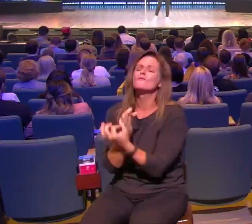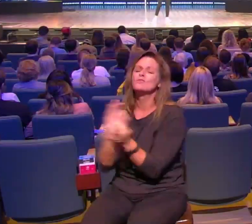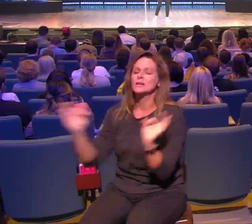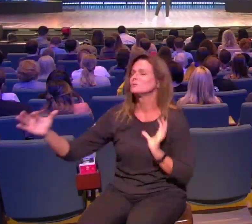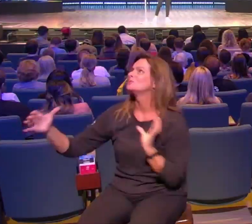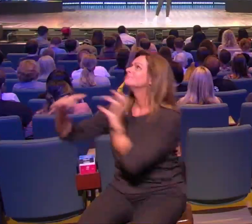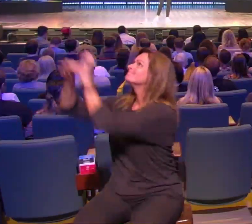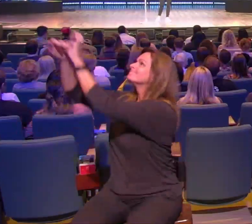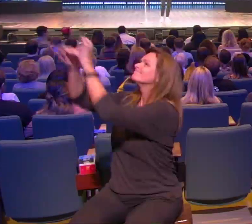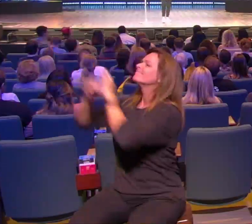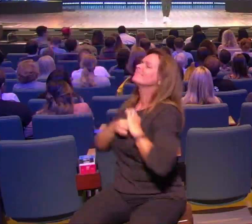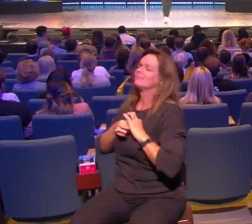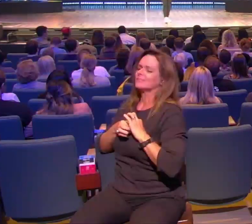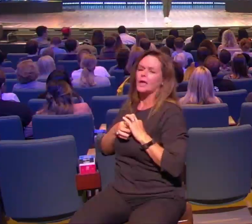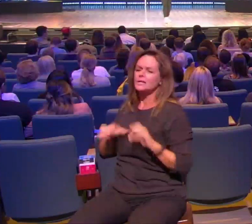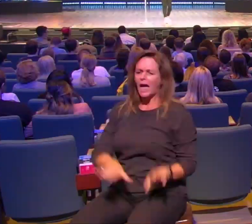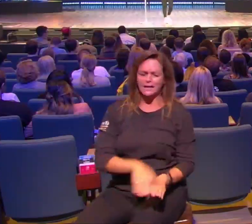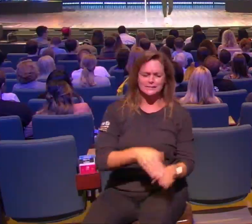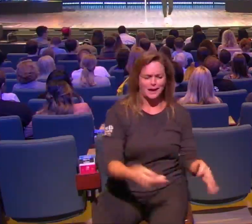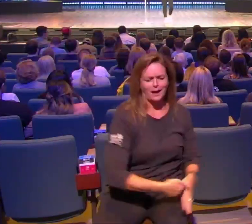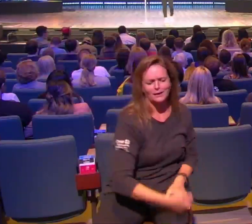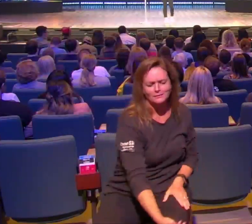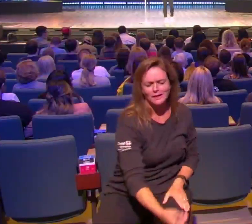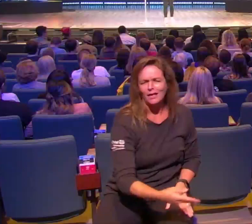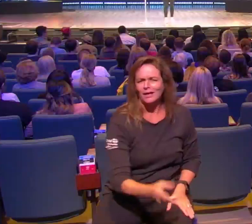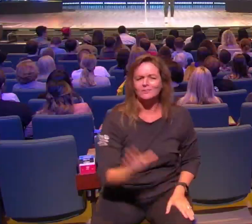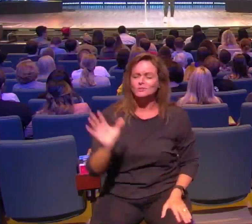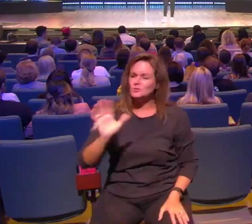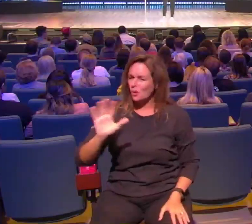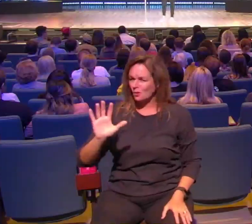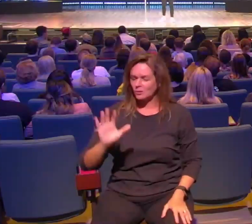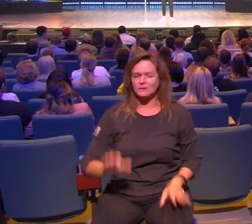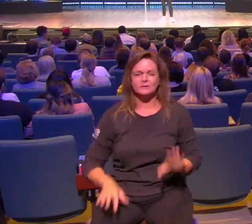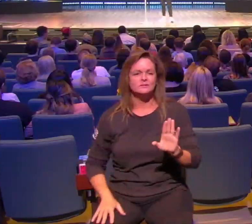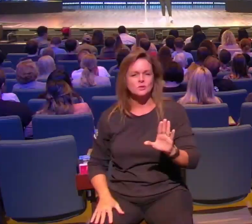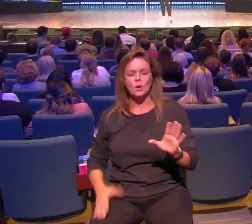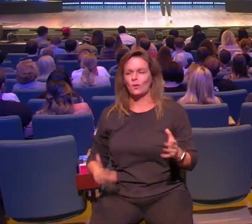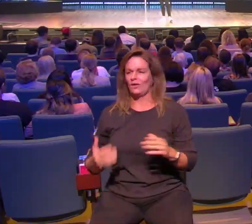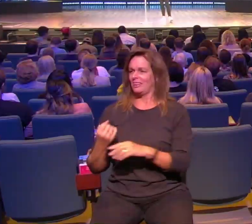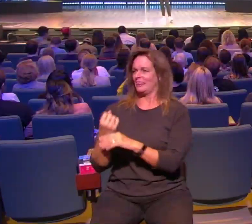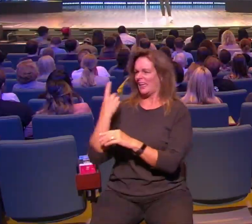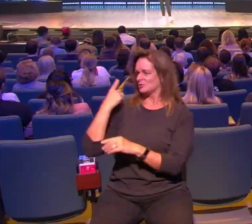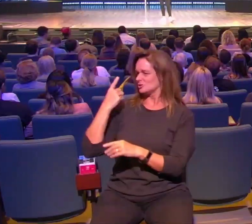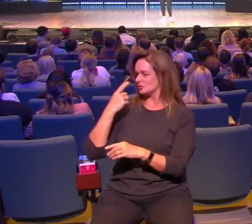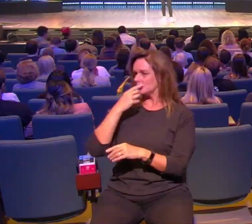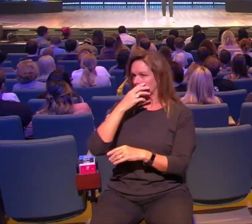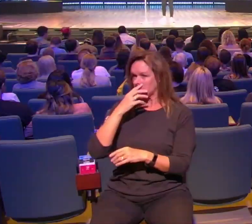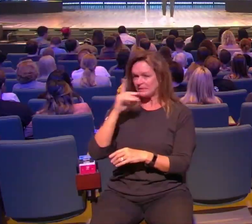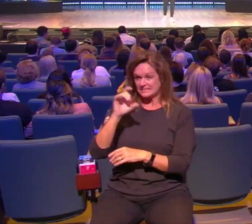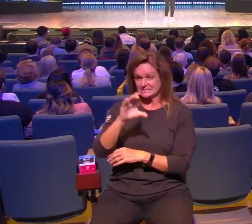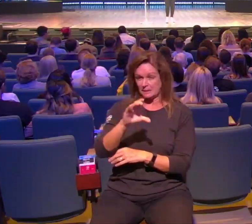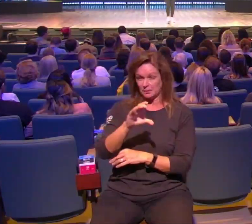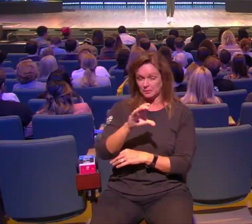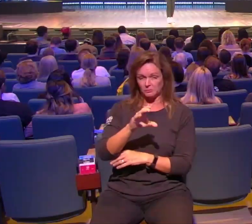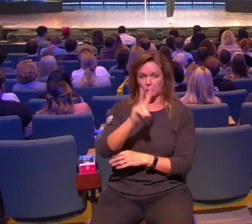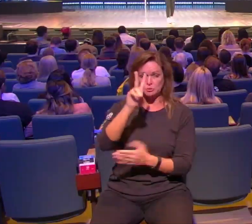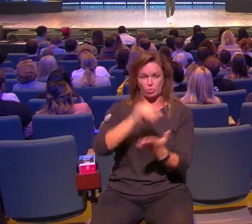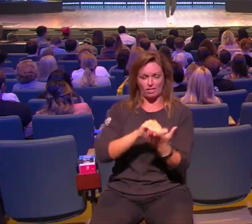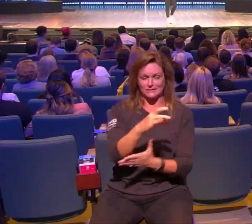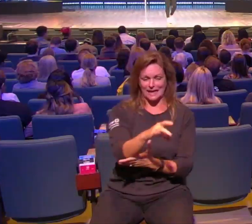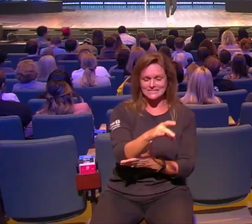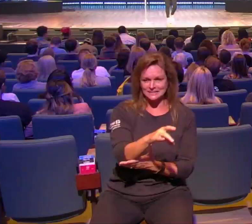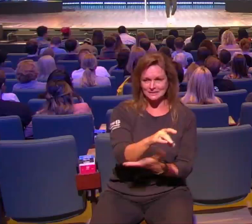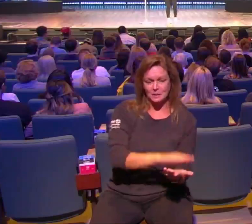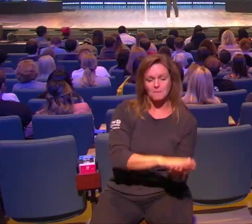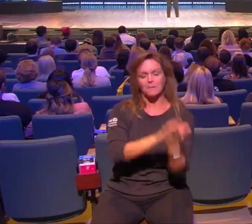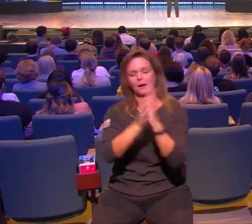freedom. See, last January, we stepped into the new year. We declared a word over this